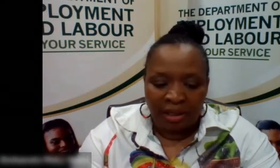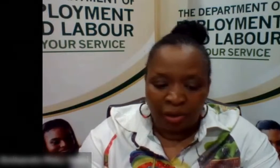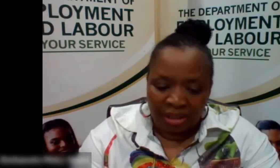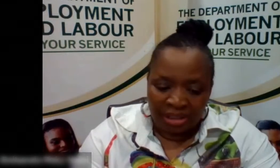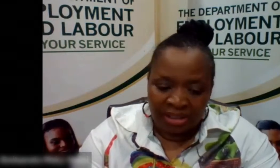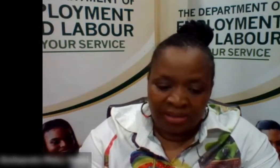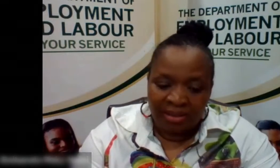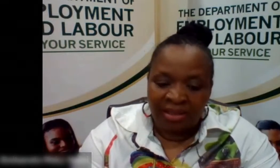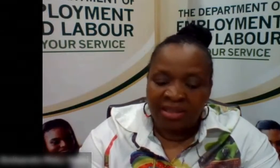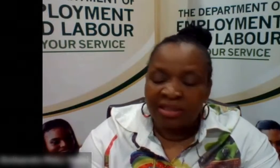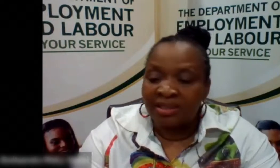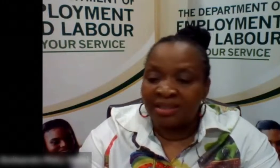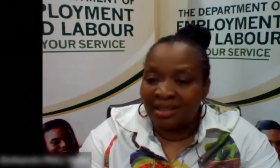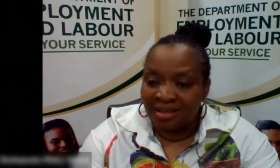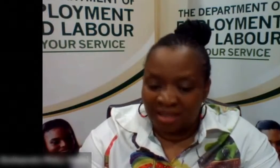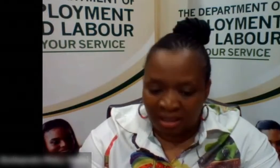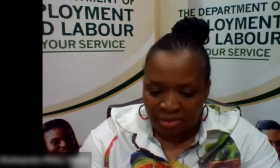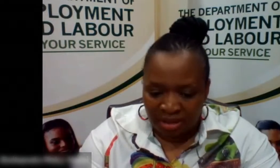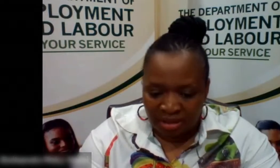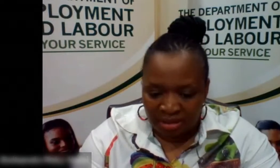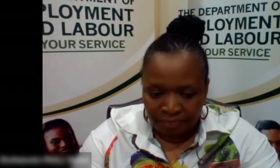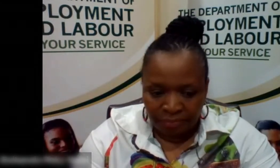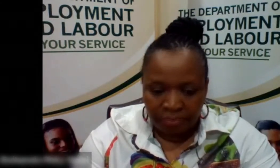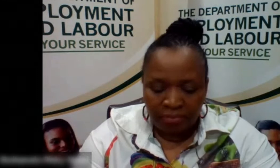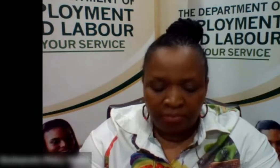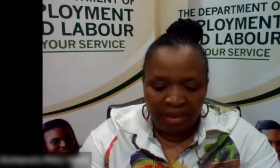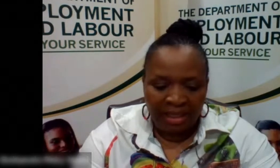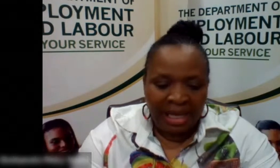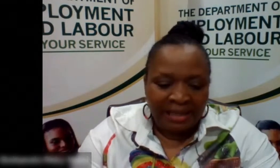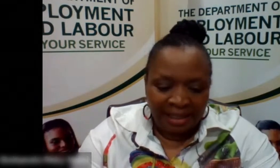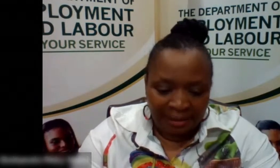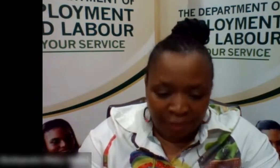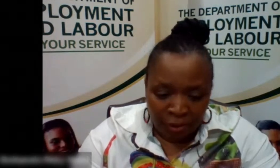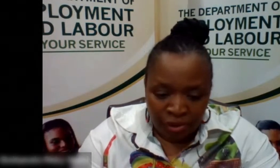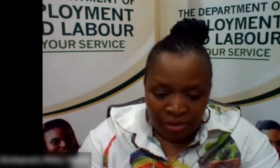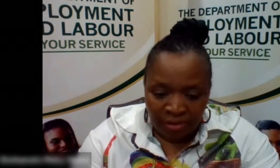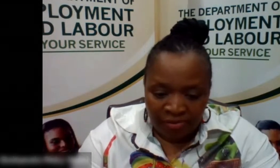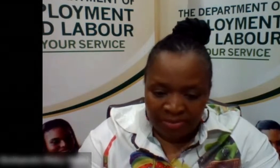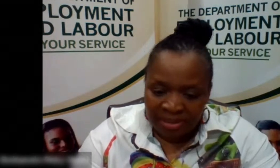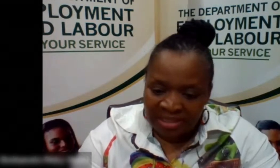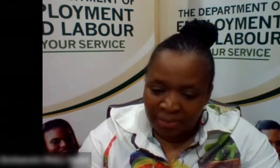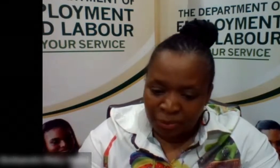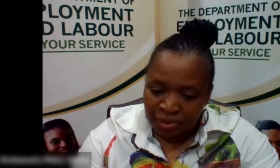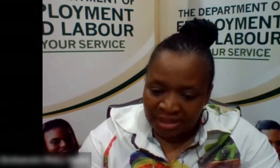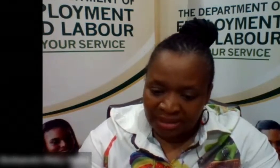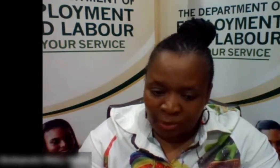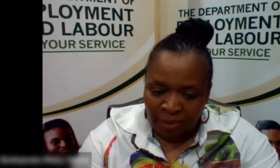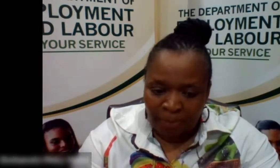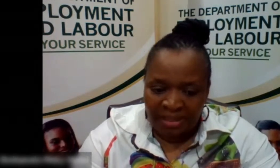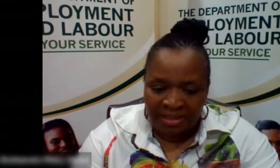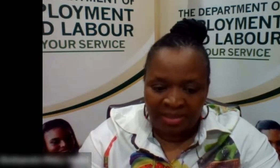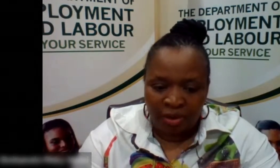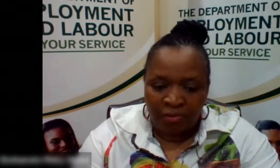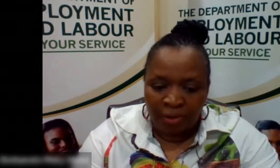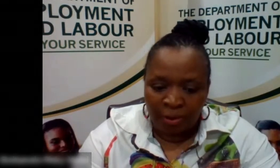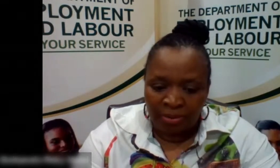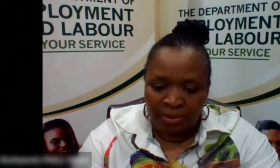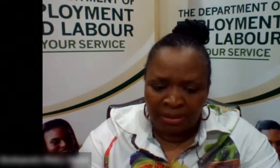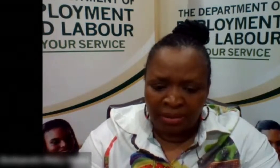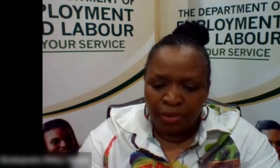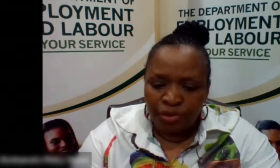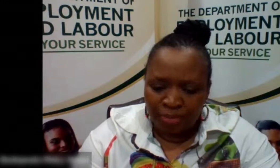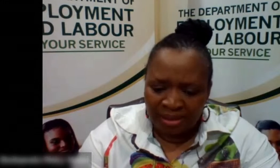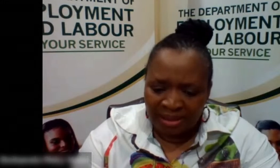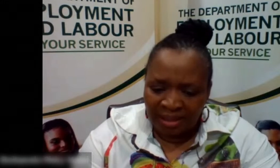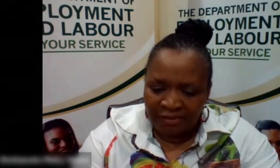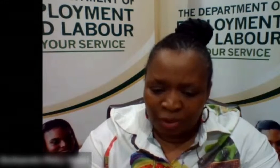the origin, the history, and the circumstances. The evolution of substance abuse in the workplace is overwhelming